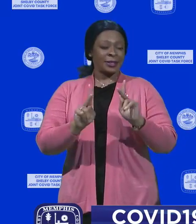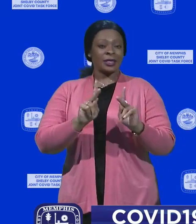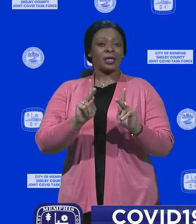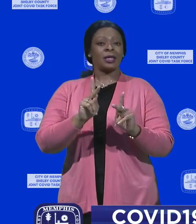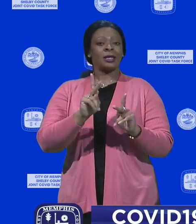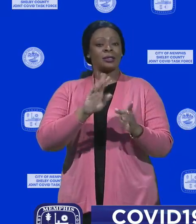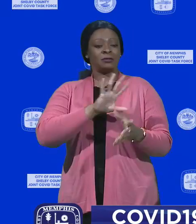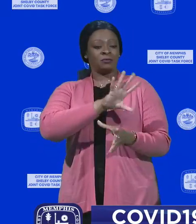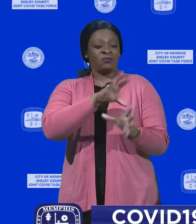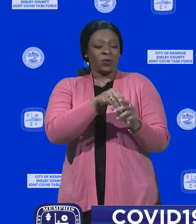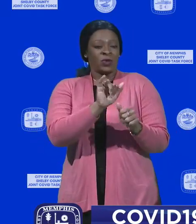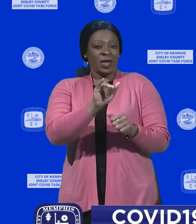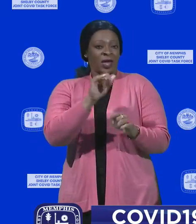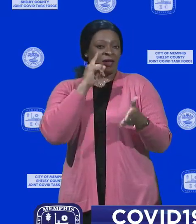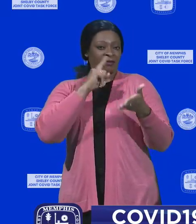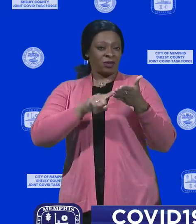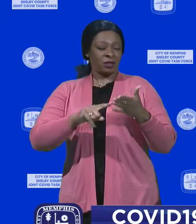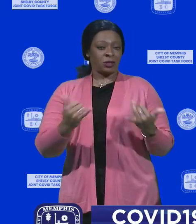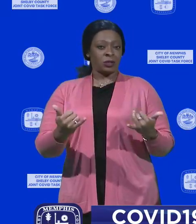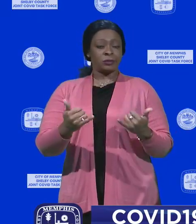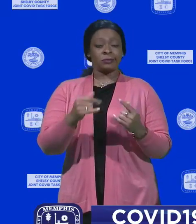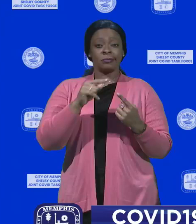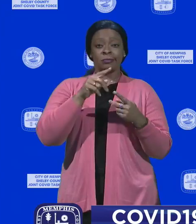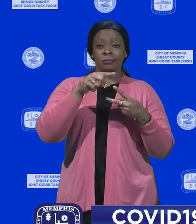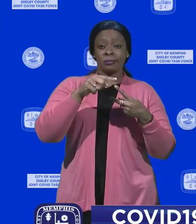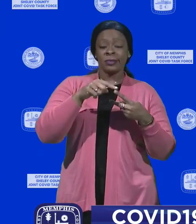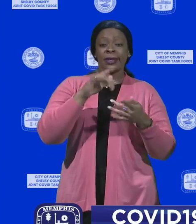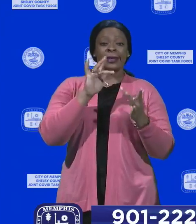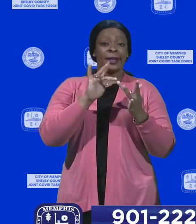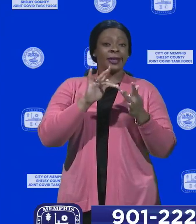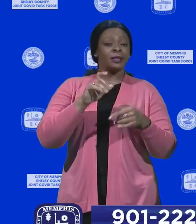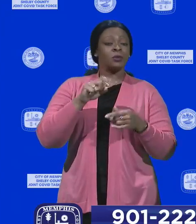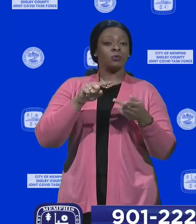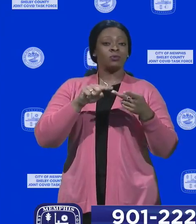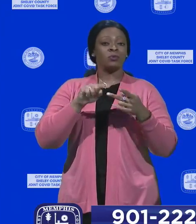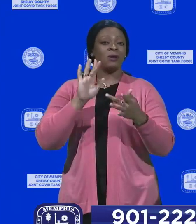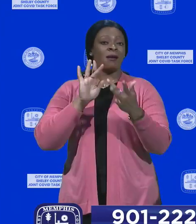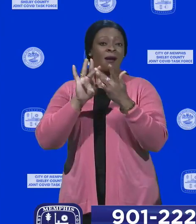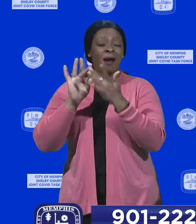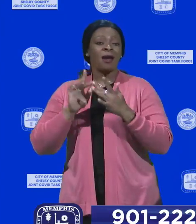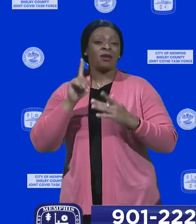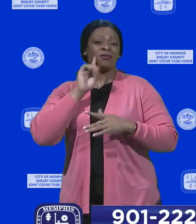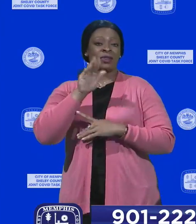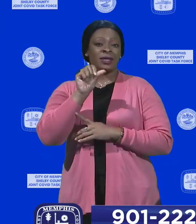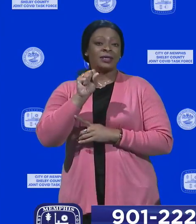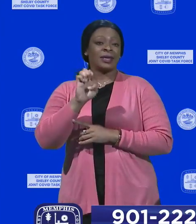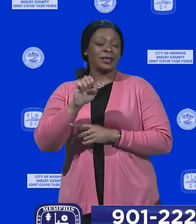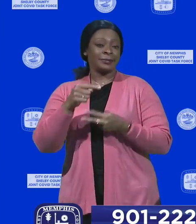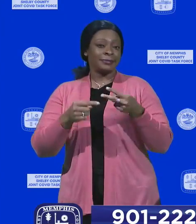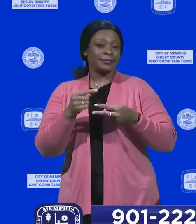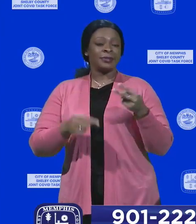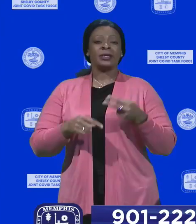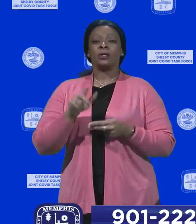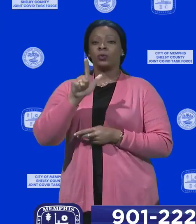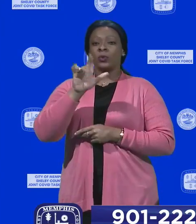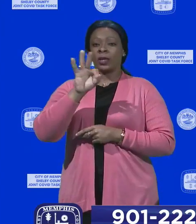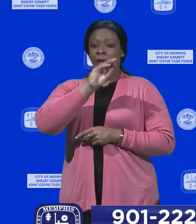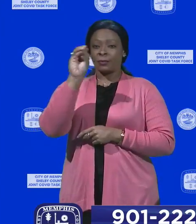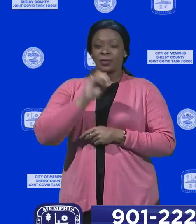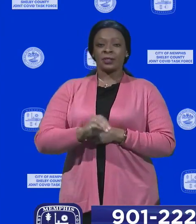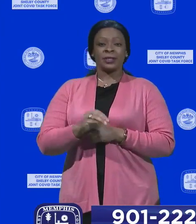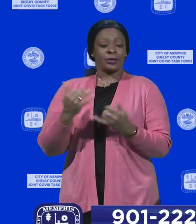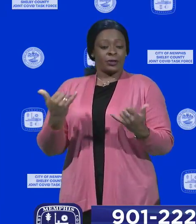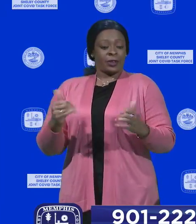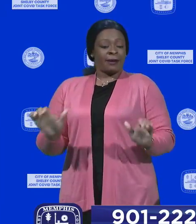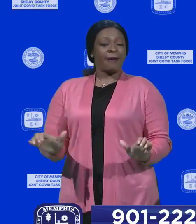part of those investigations right now, either as cases or contacts to cases. And as I said, 29% of our